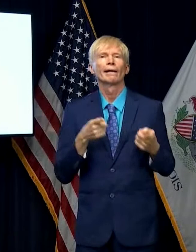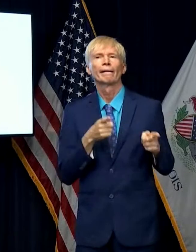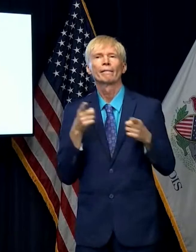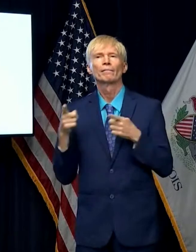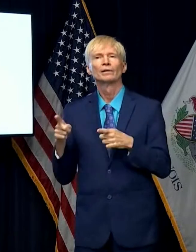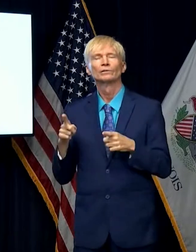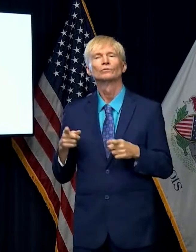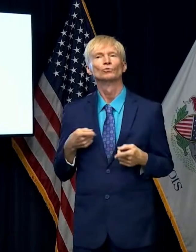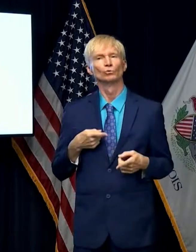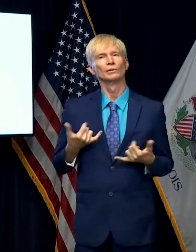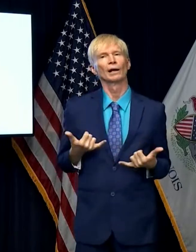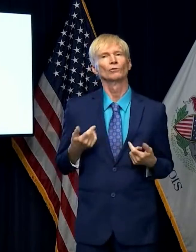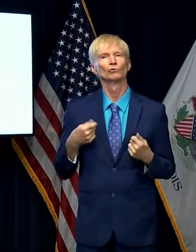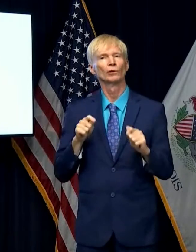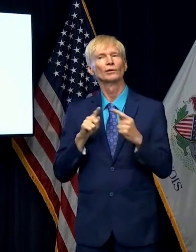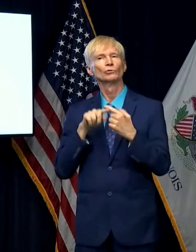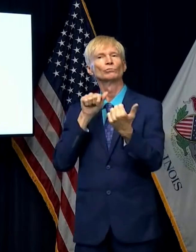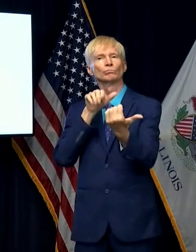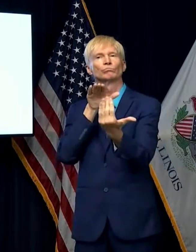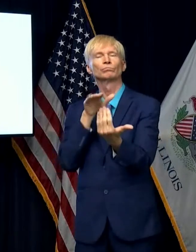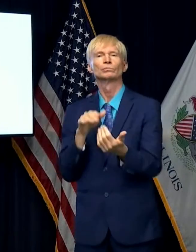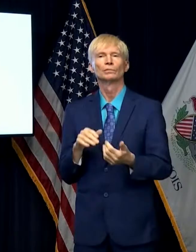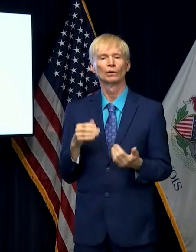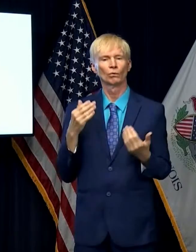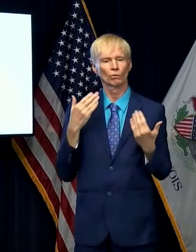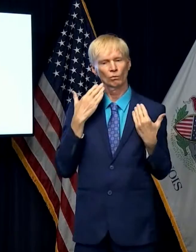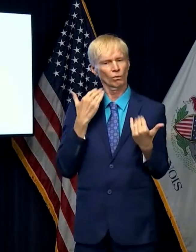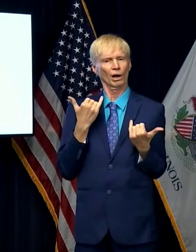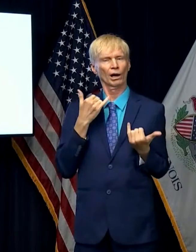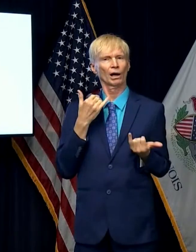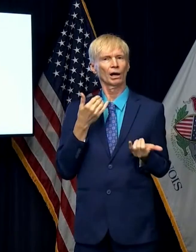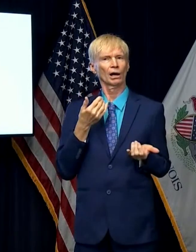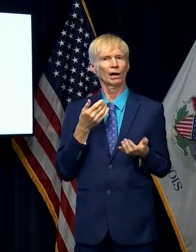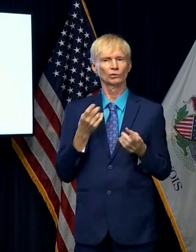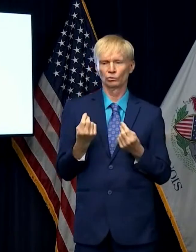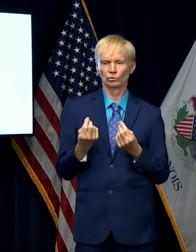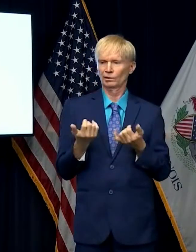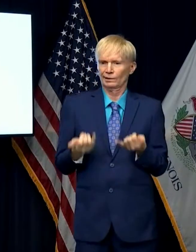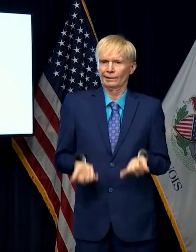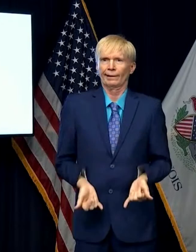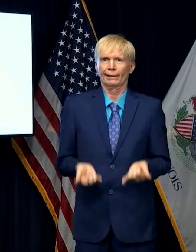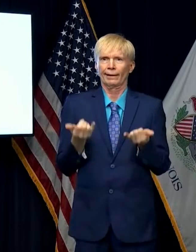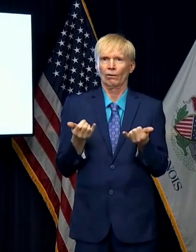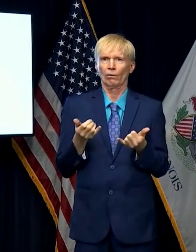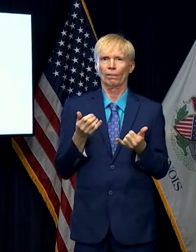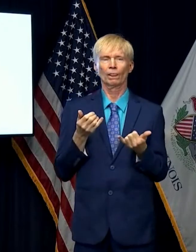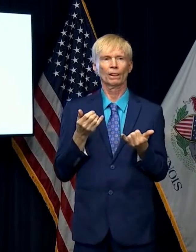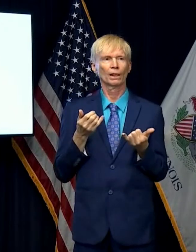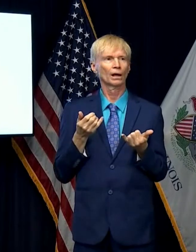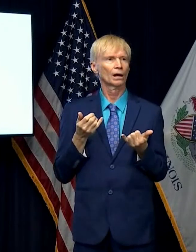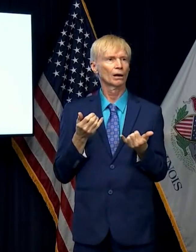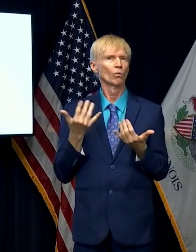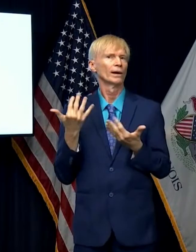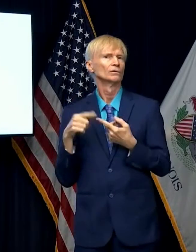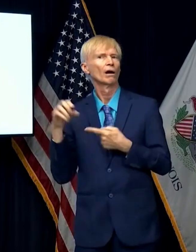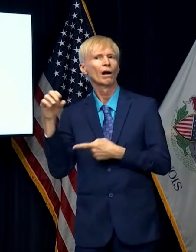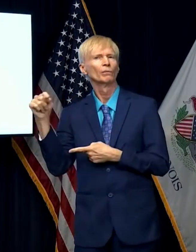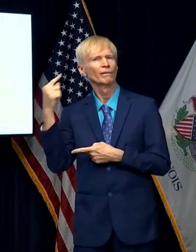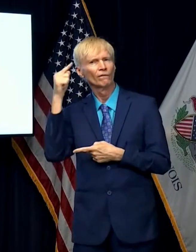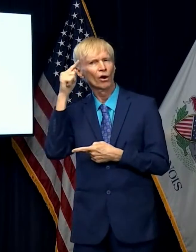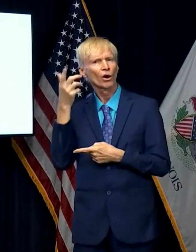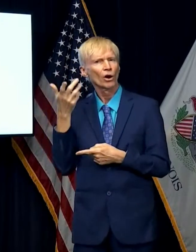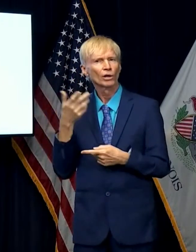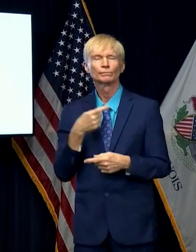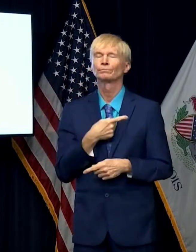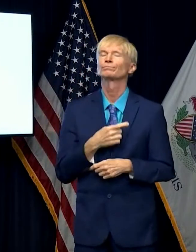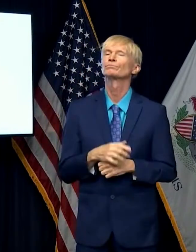actions? Why not do it more quickly? Why not do it for all state workers? Why not introduce the rest of them right now? Why not October? As you've